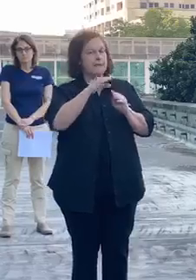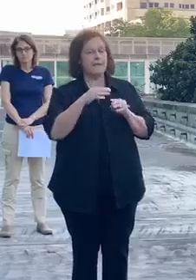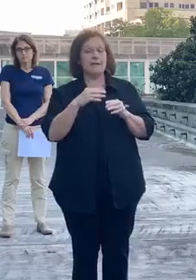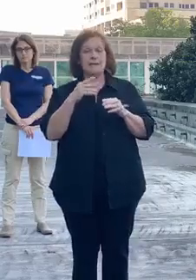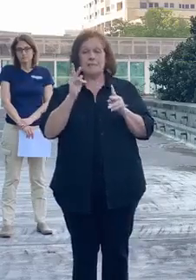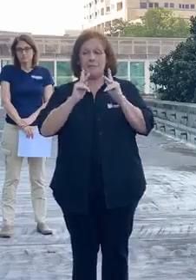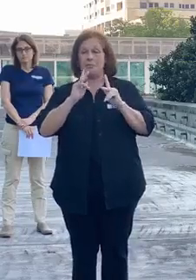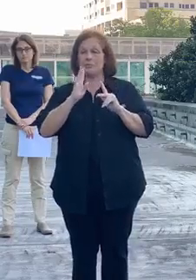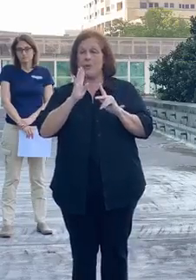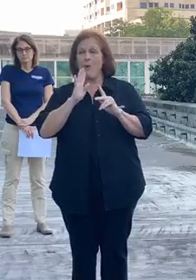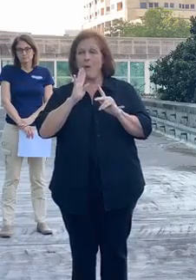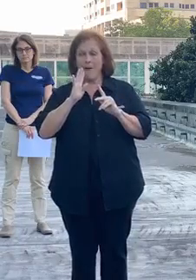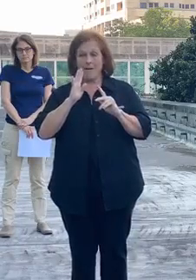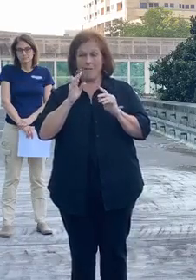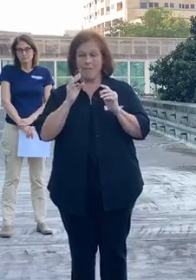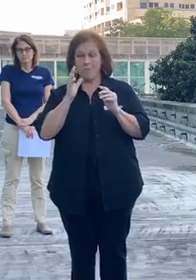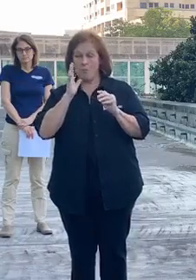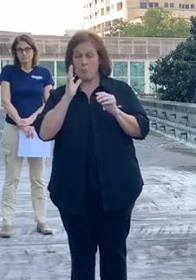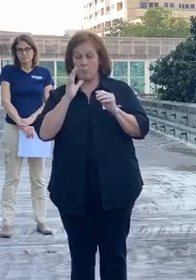about the curve is flattening.